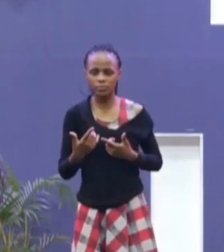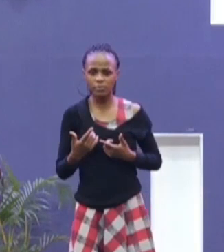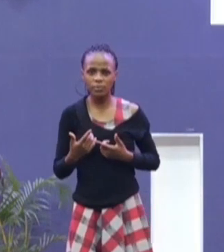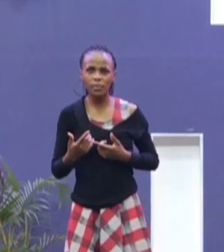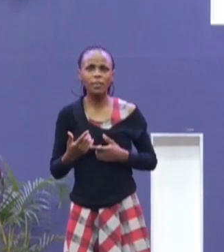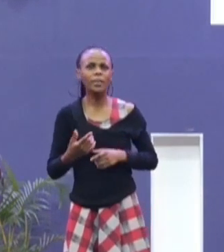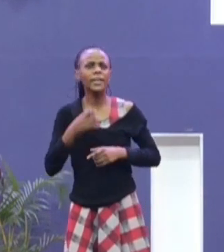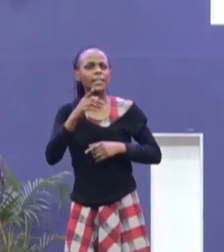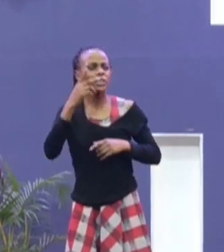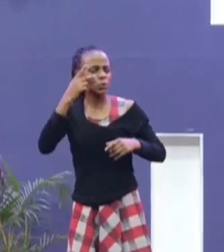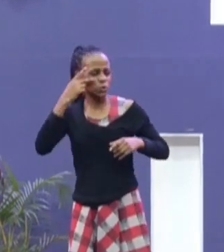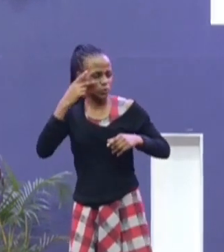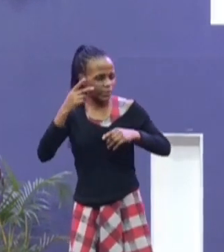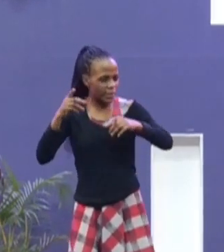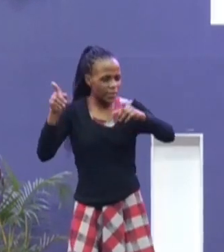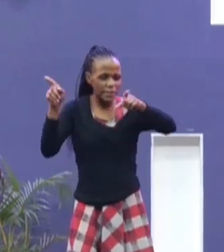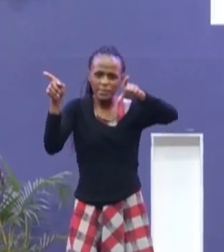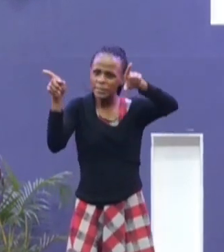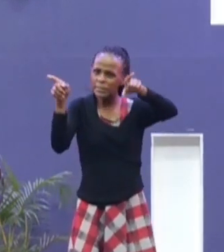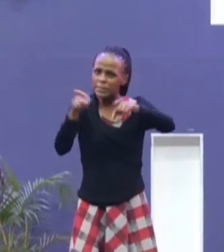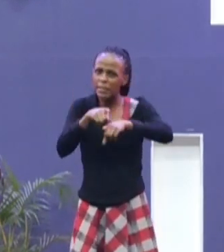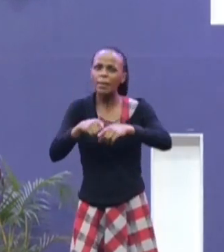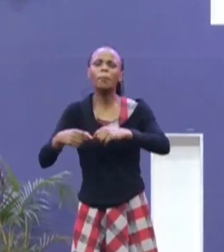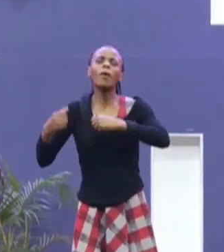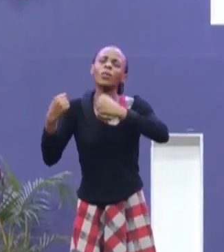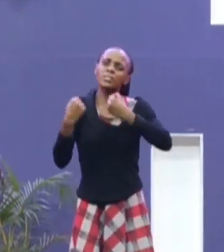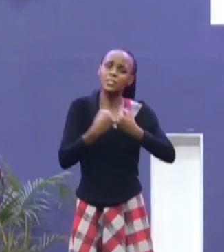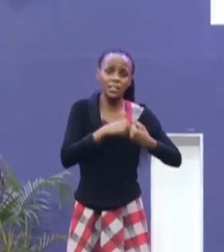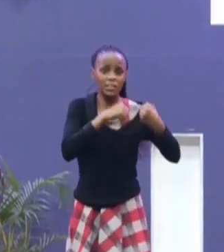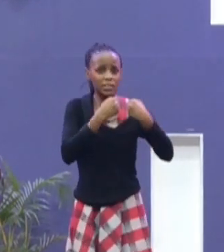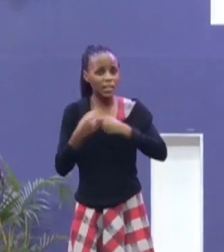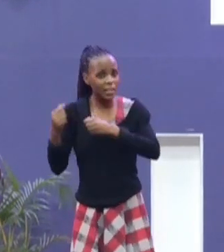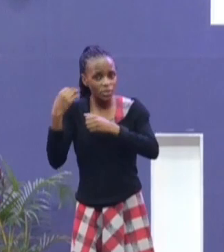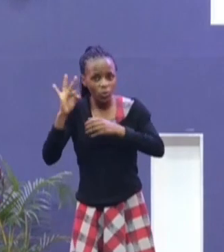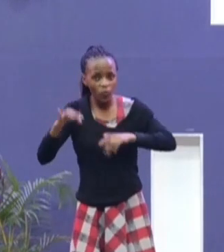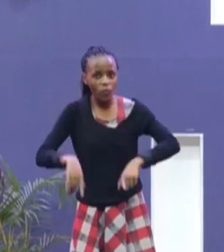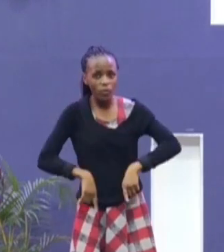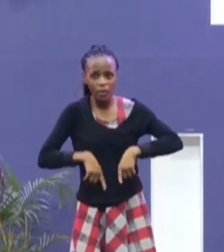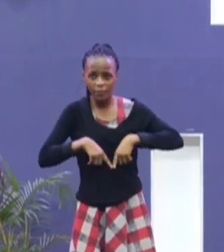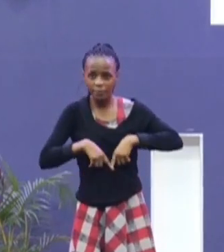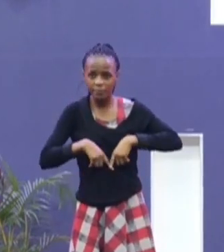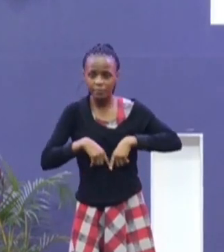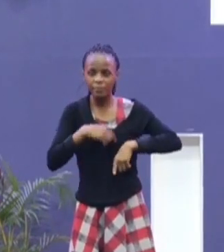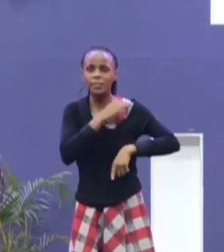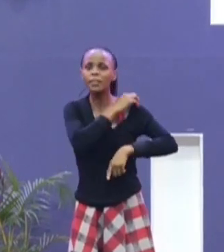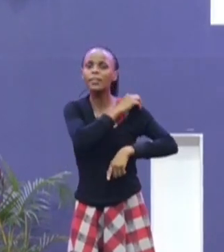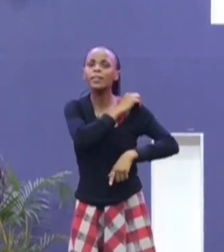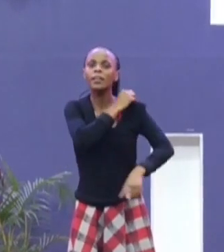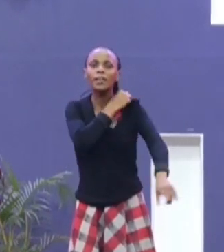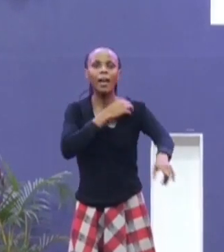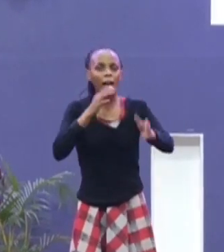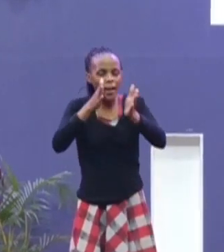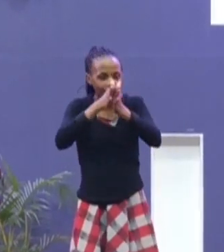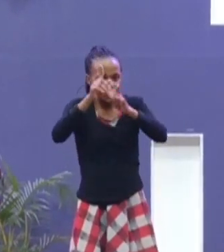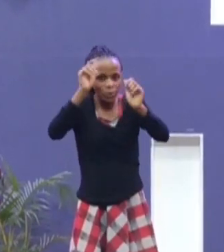find there is still a struggle of life. Osanga nga wakyaliwo okulafubana mu bulamu. Then you have to get